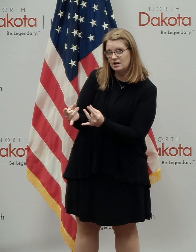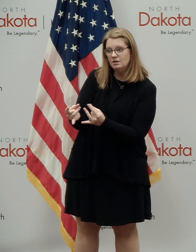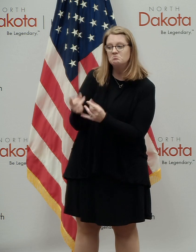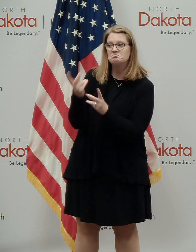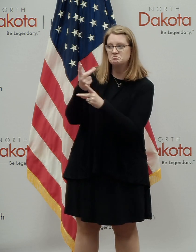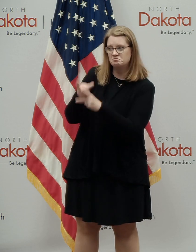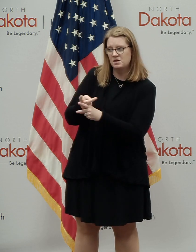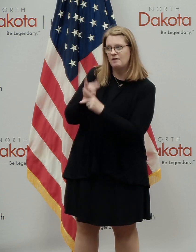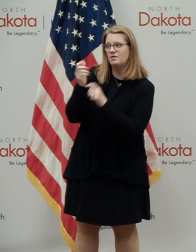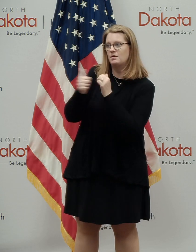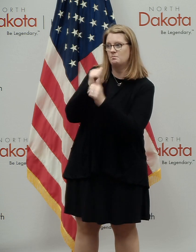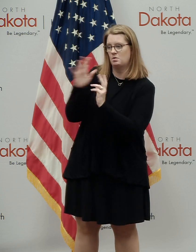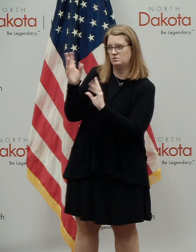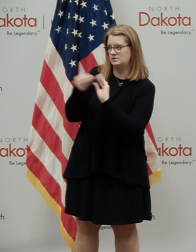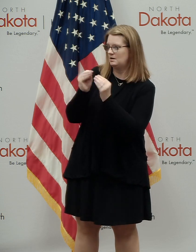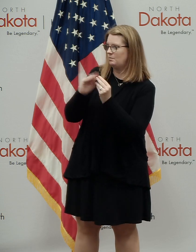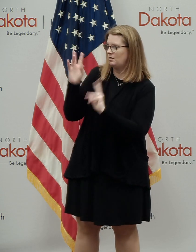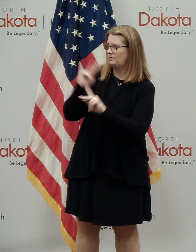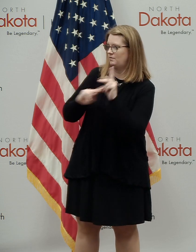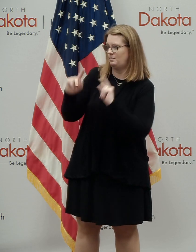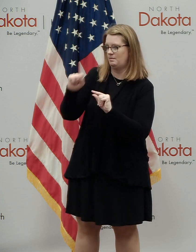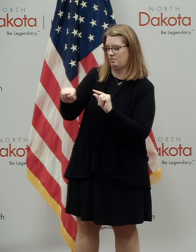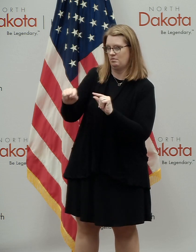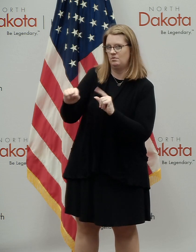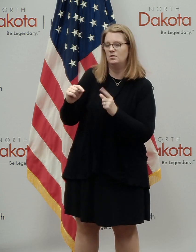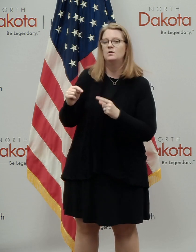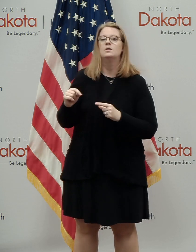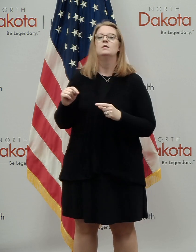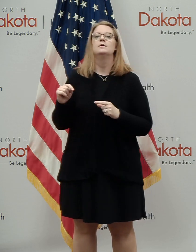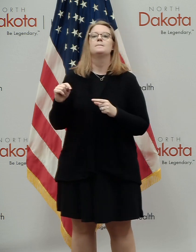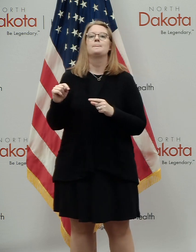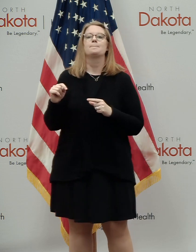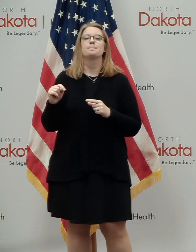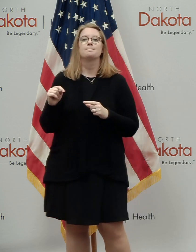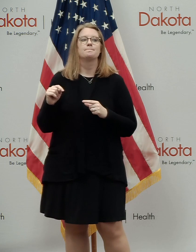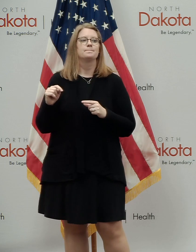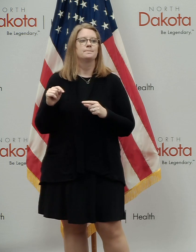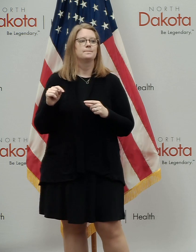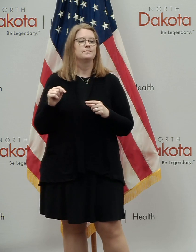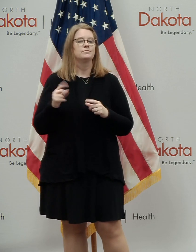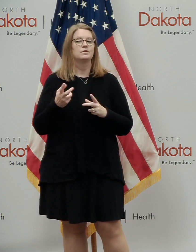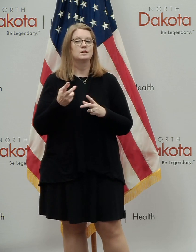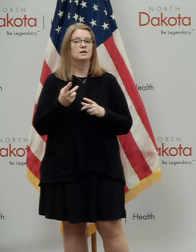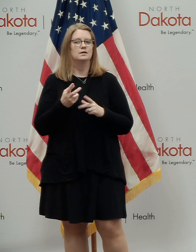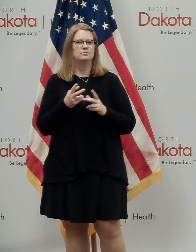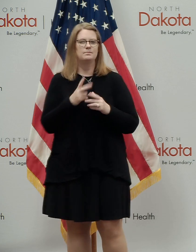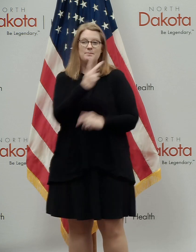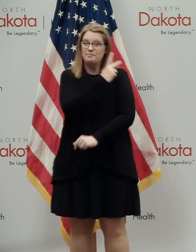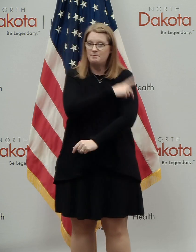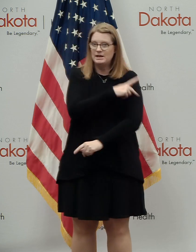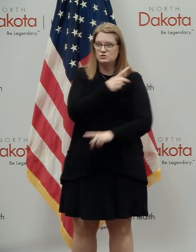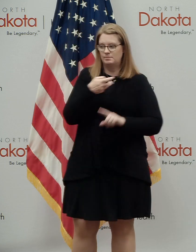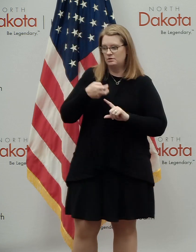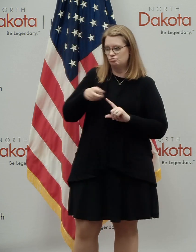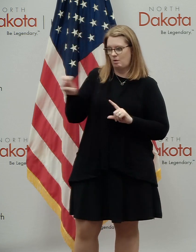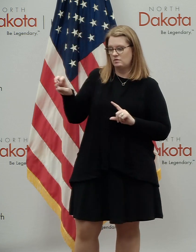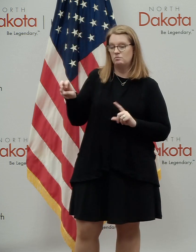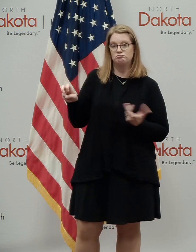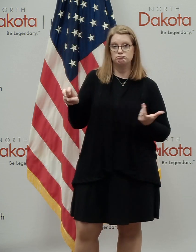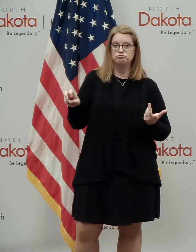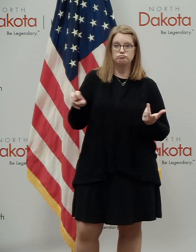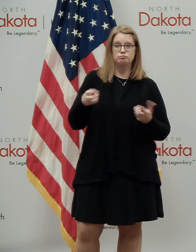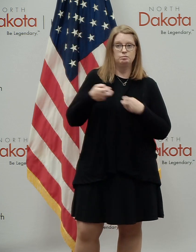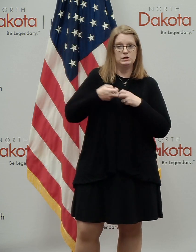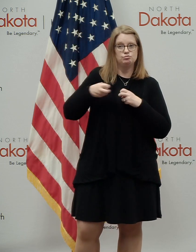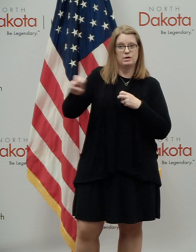most number of COVID and non-COVID patients at the same time. As far as transfer, we do transfer people out of